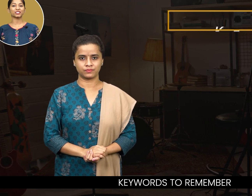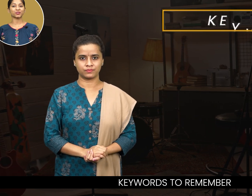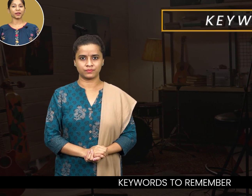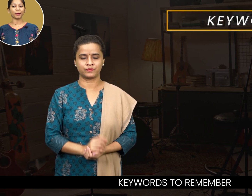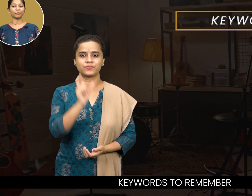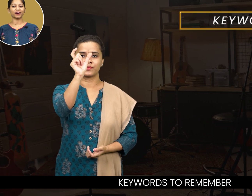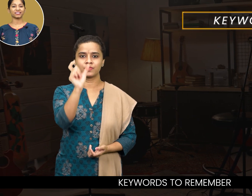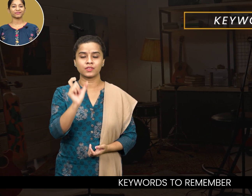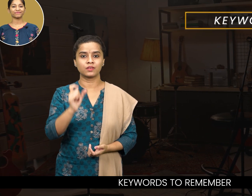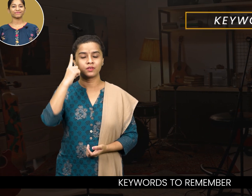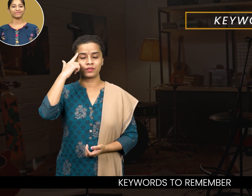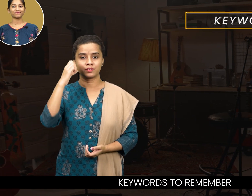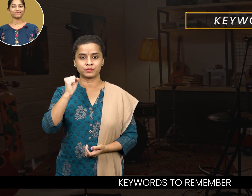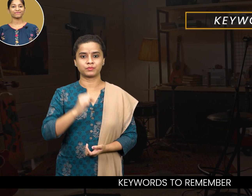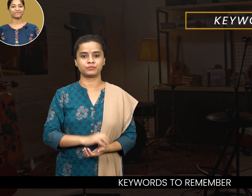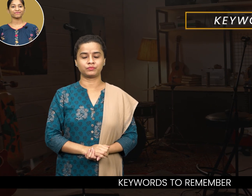Keywords to remember: